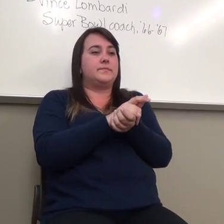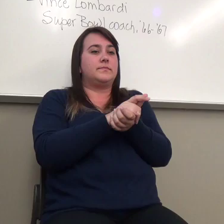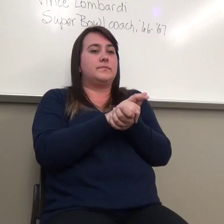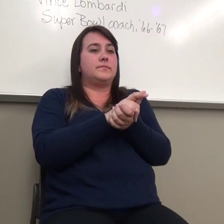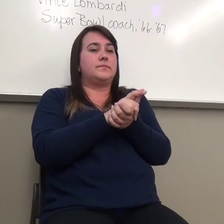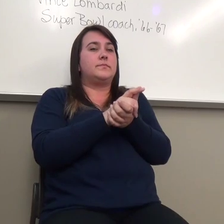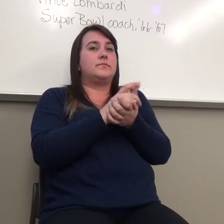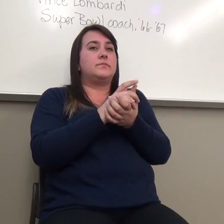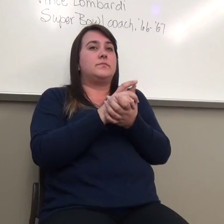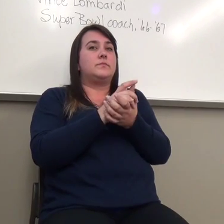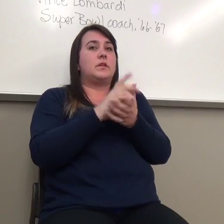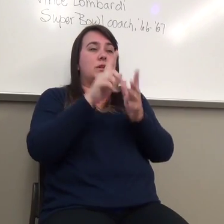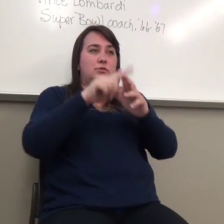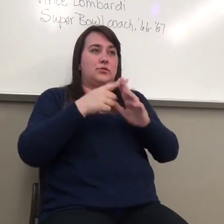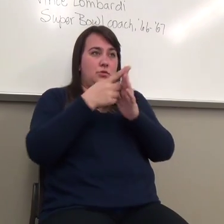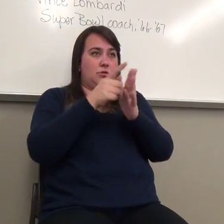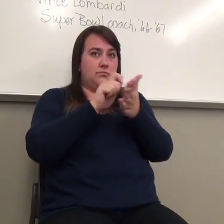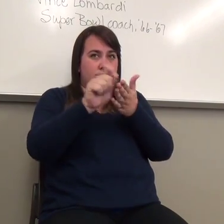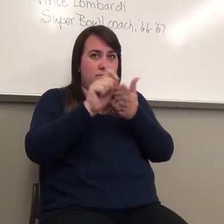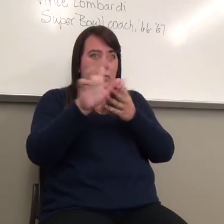start working on it.